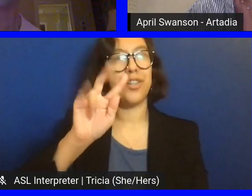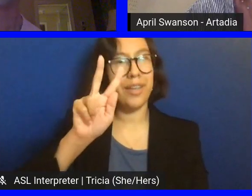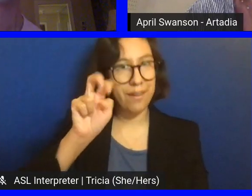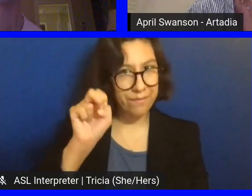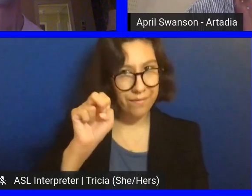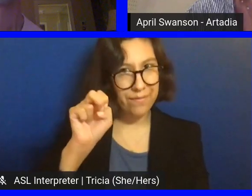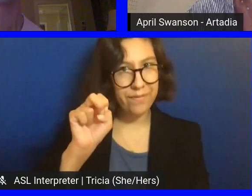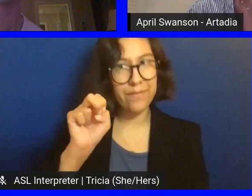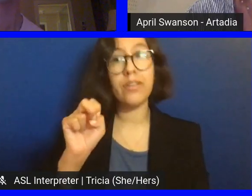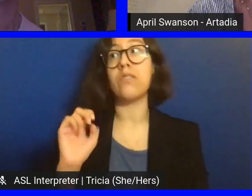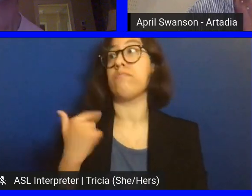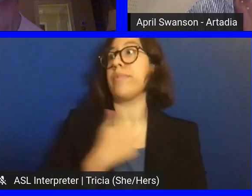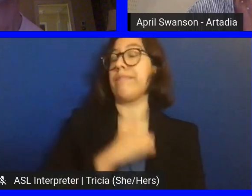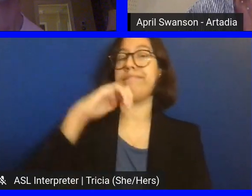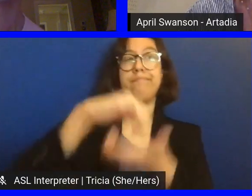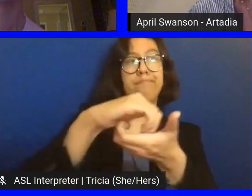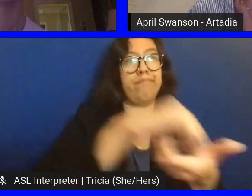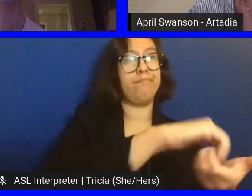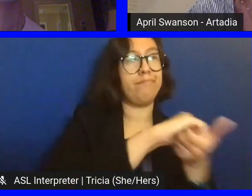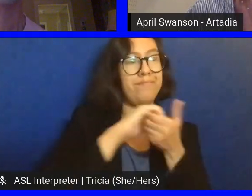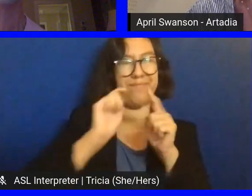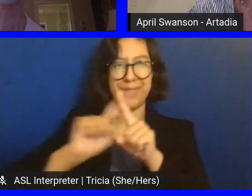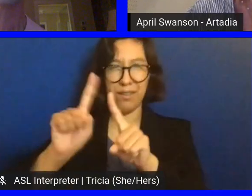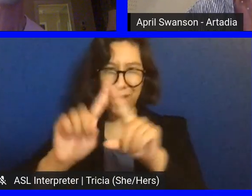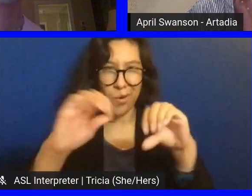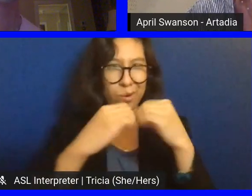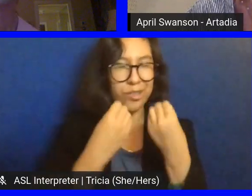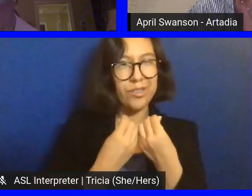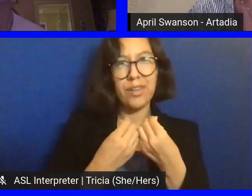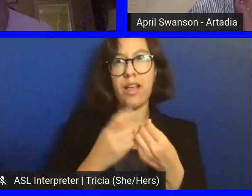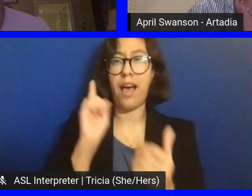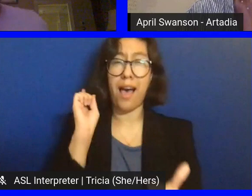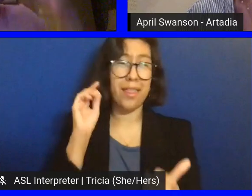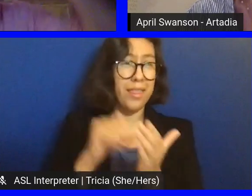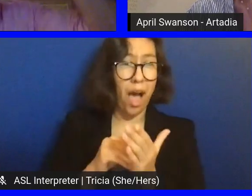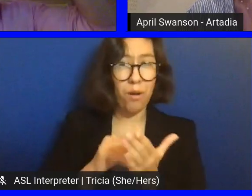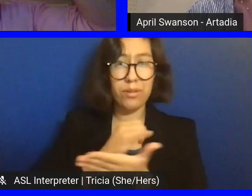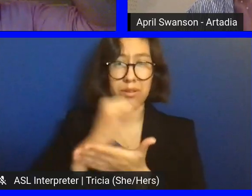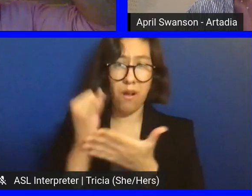and artists all across the country, over 1,000 artists.